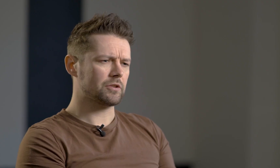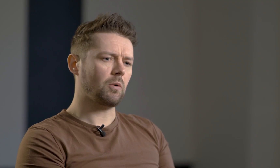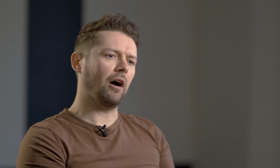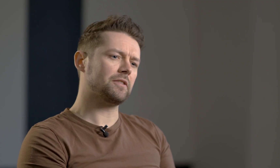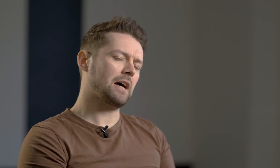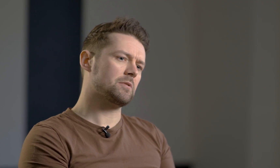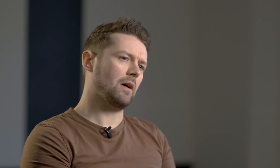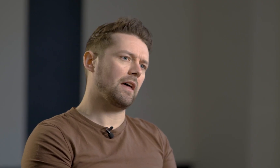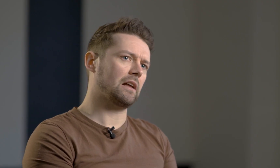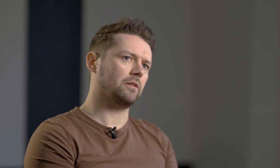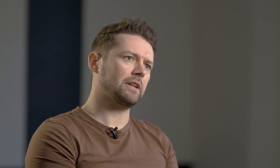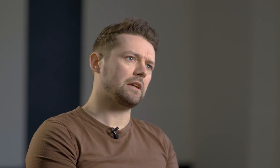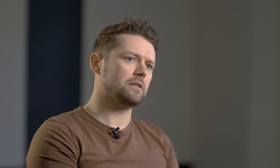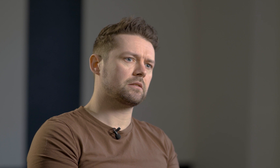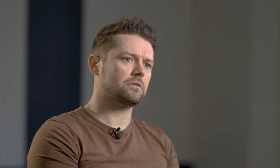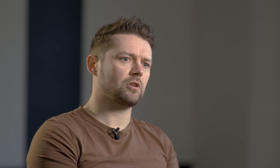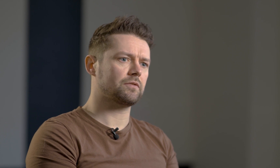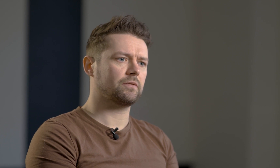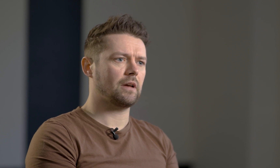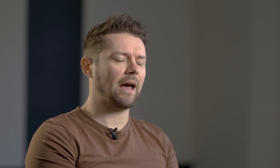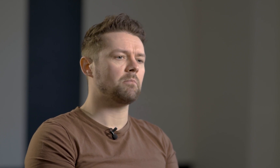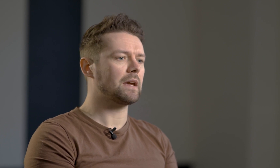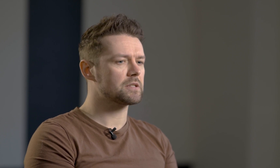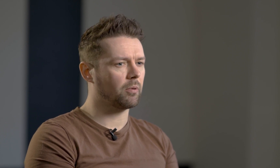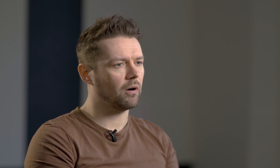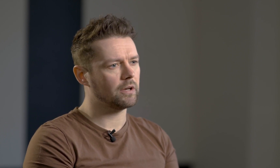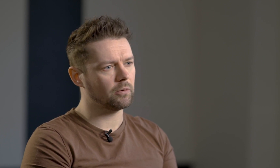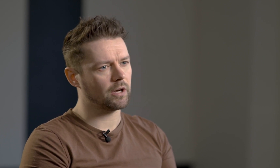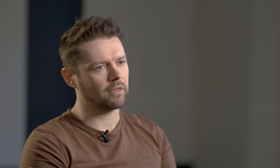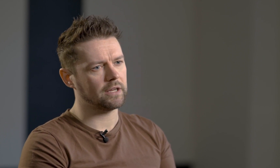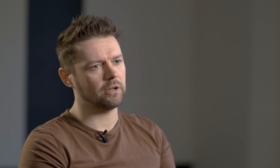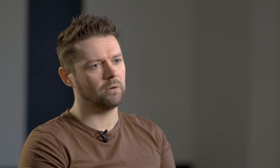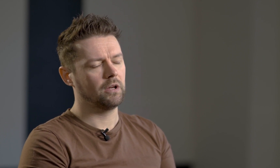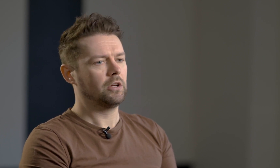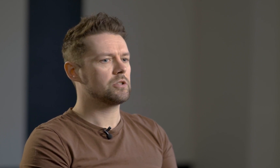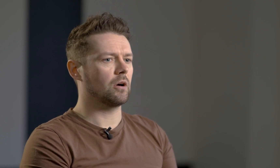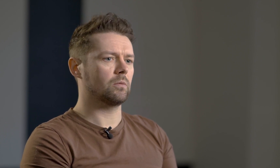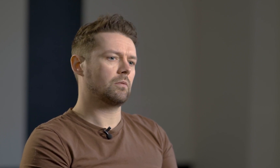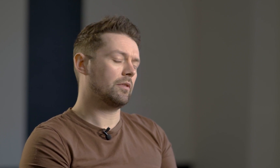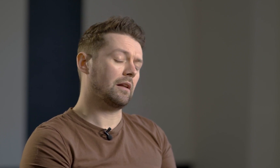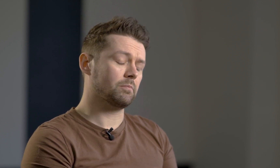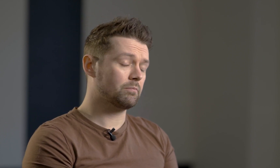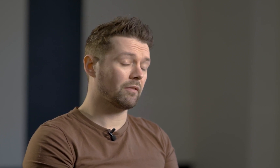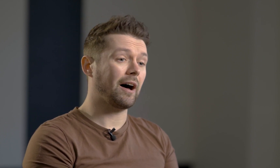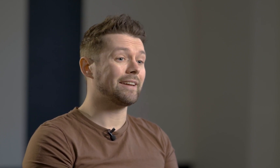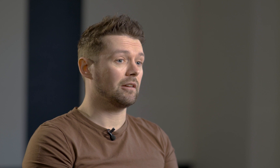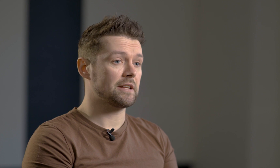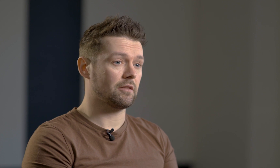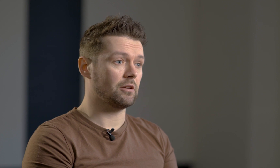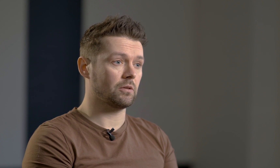quite often times where they'll need sort of MP support in the work that they do. So they'll provide a letter that you can